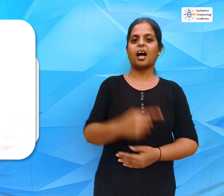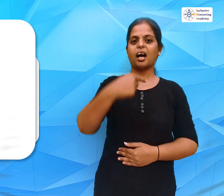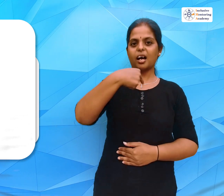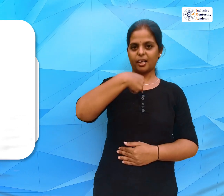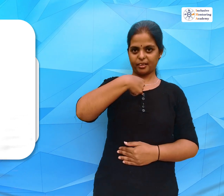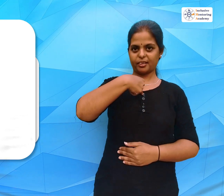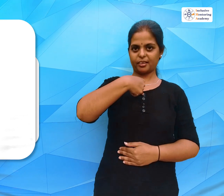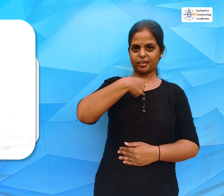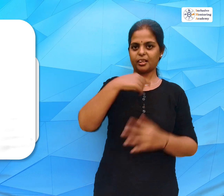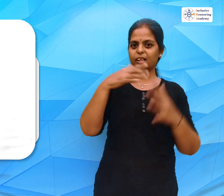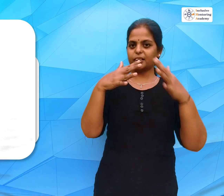I will be.